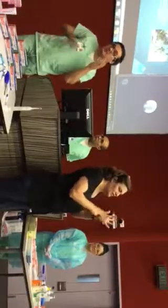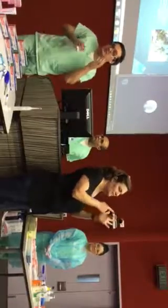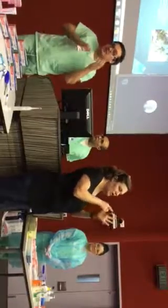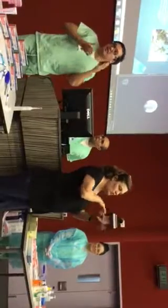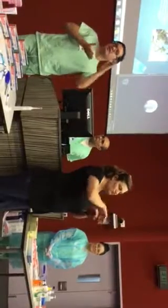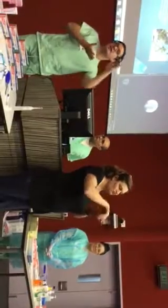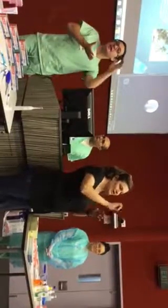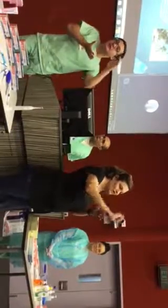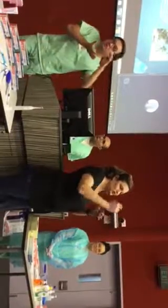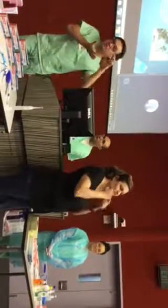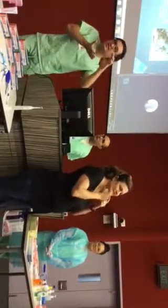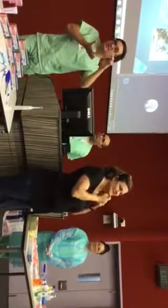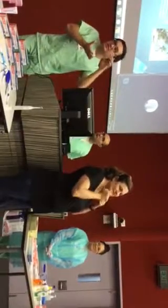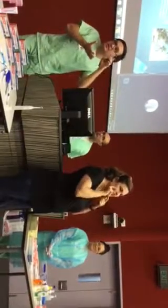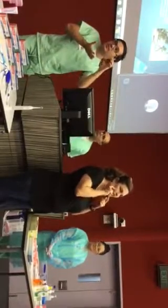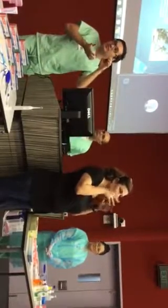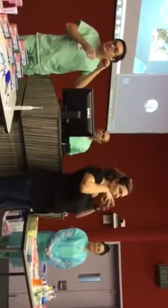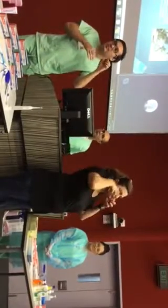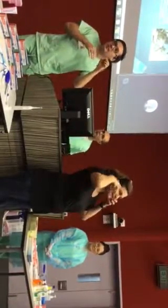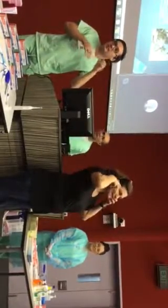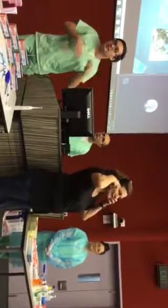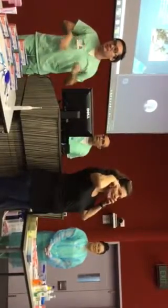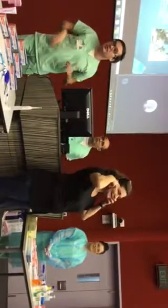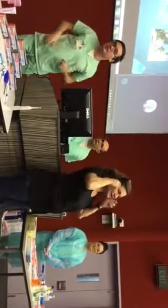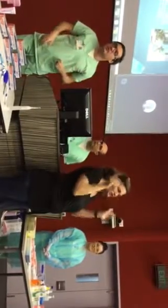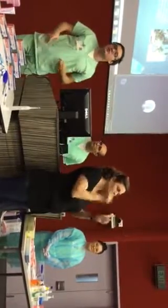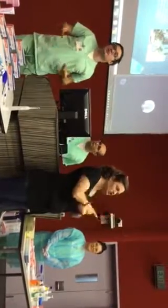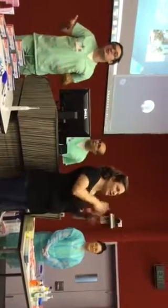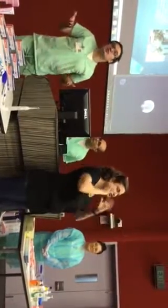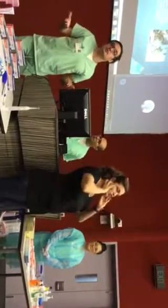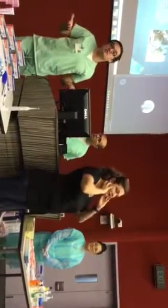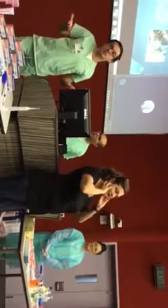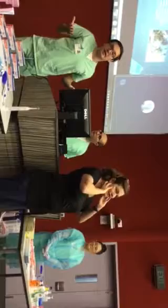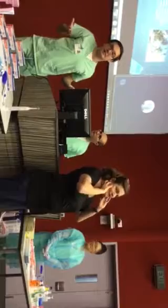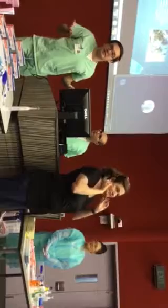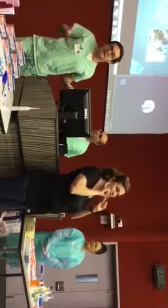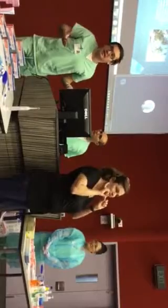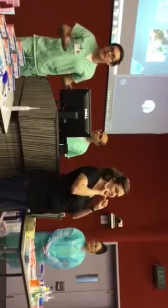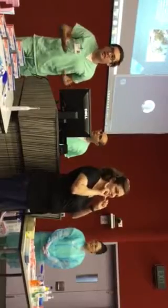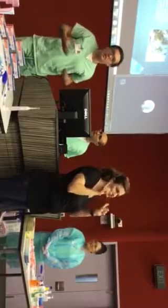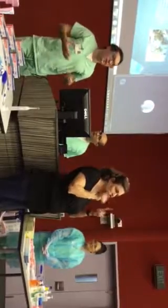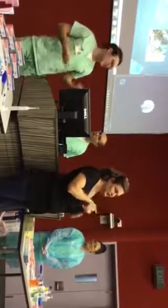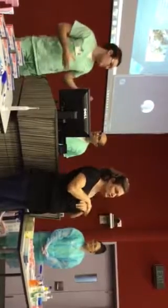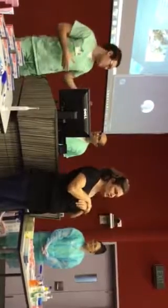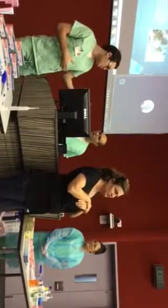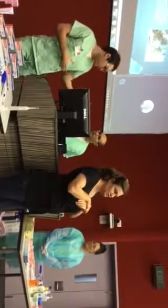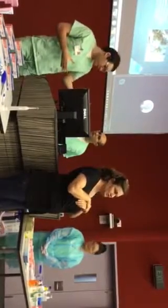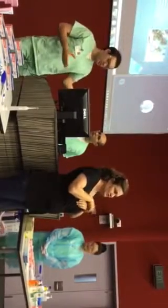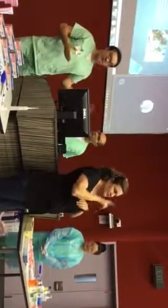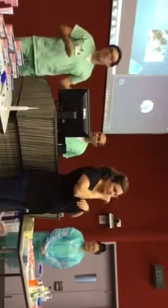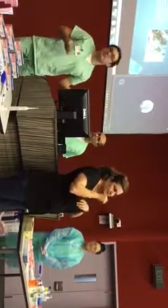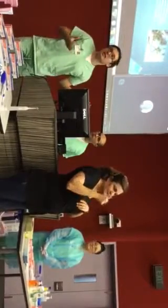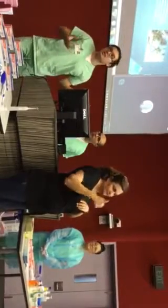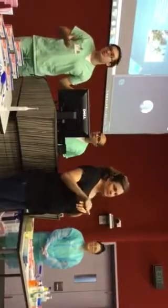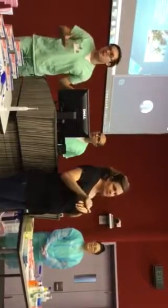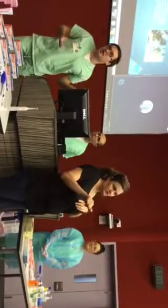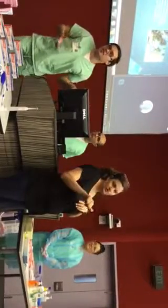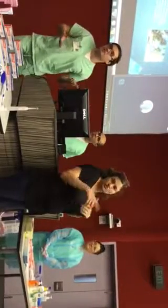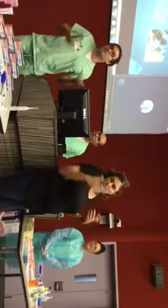if there's nothing there, it shrinks a little bit, and a little bit. So what solutions do you have in this case? Well, again, you can use one of the products that